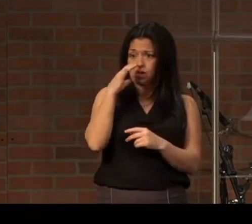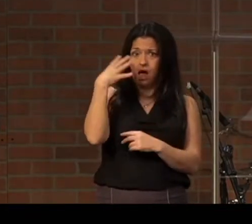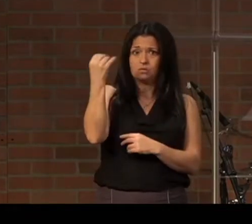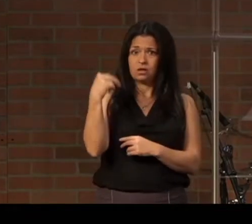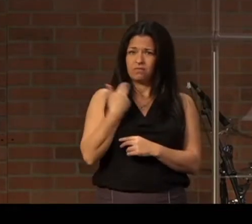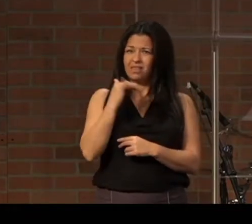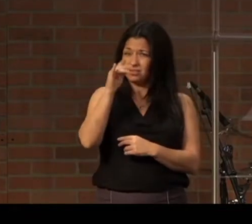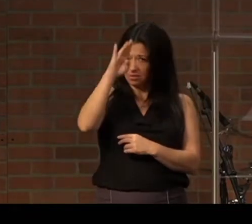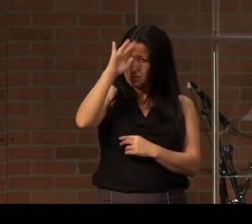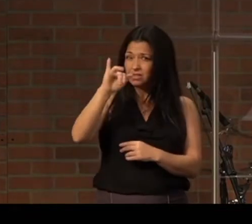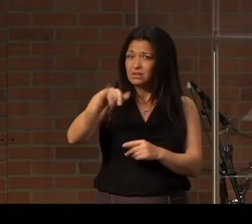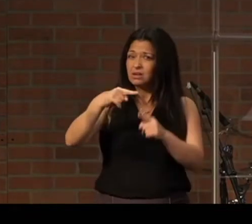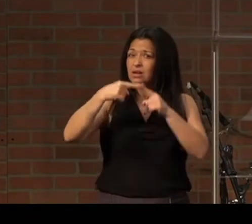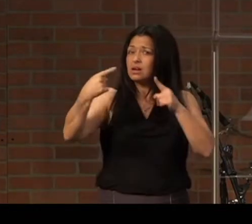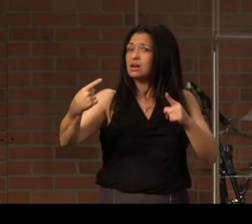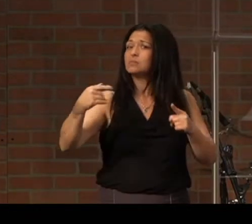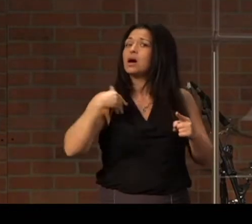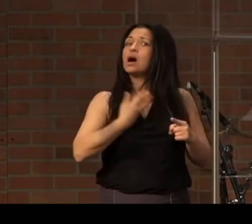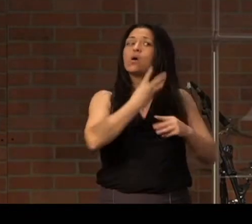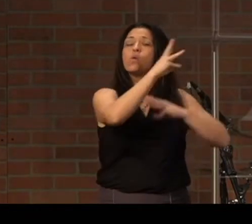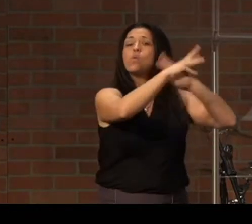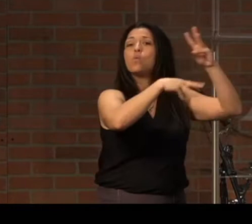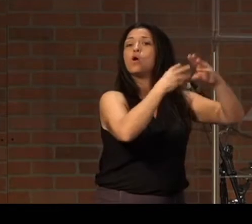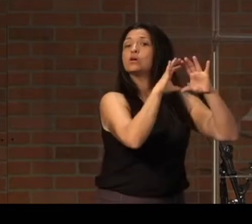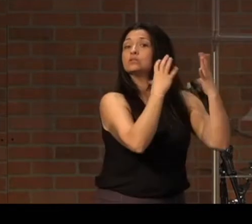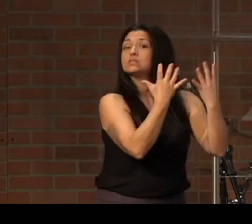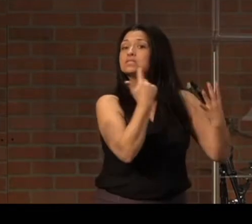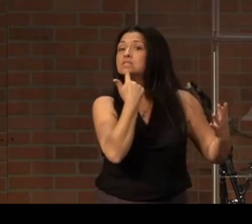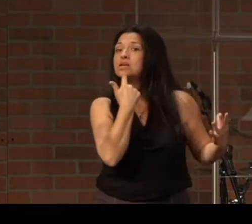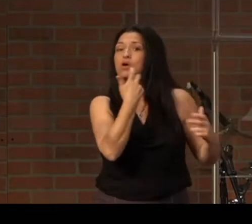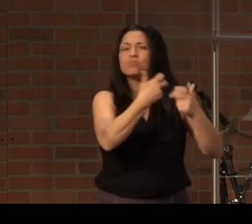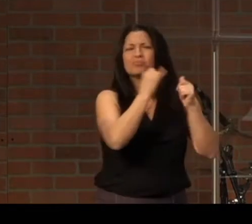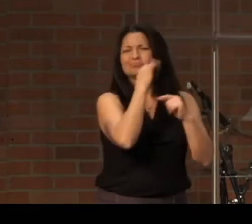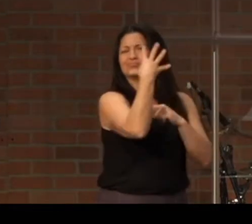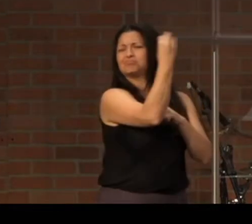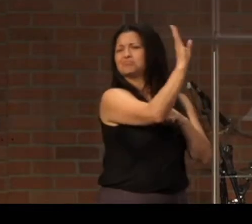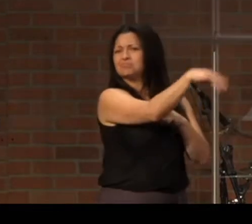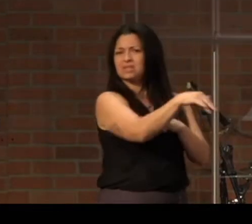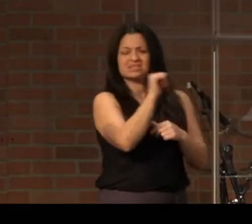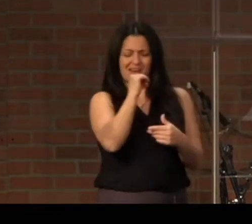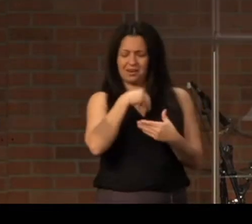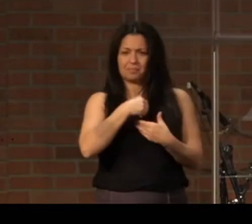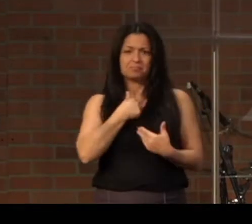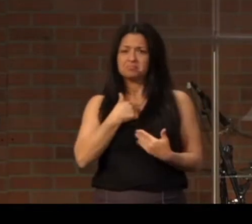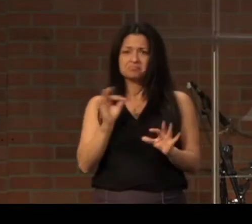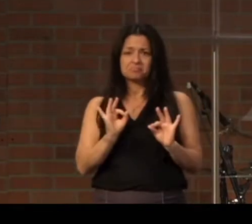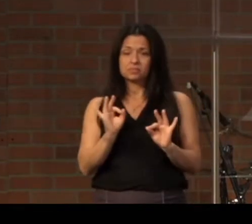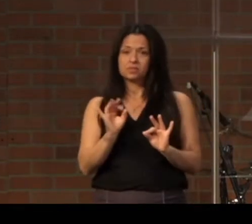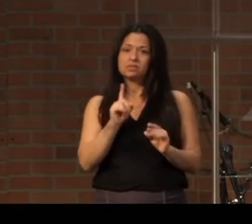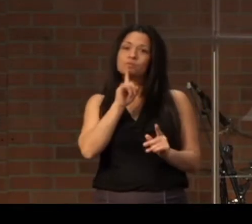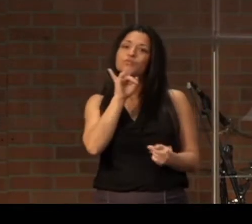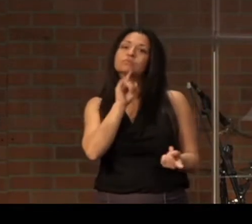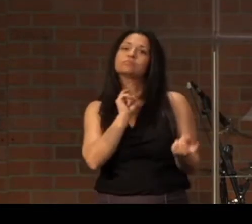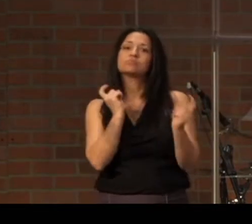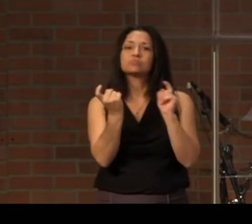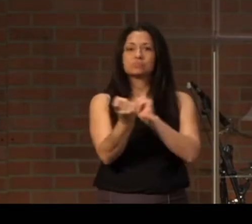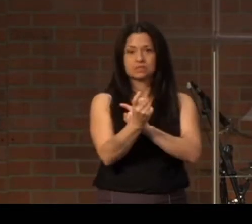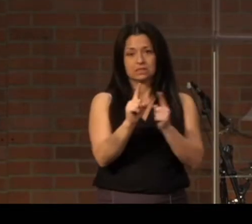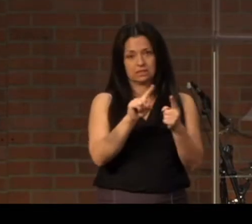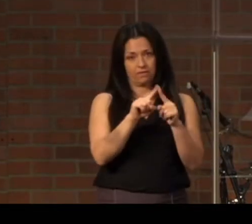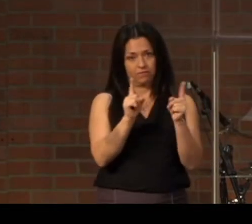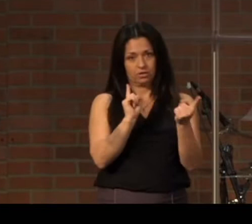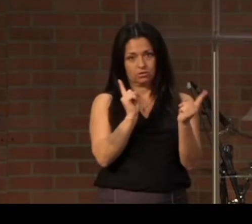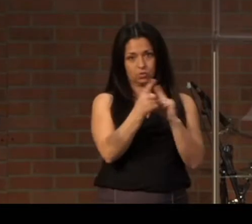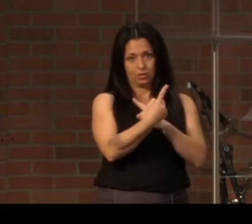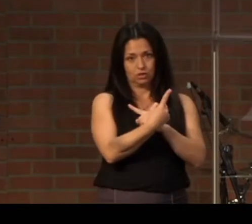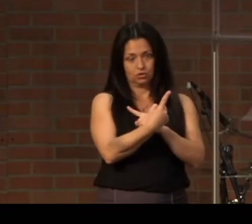it? Our culture says what the problem is outside of us, and the solution is inside of us. Just follow